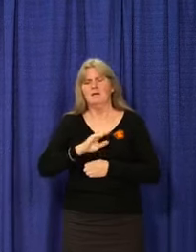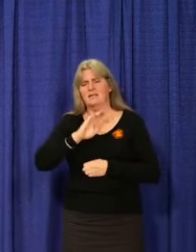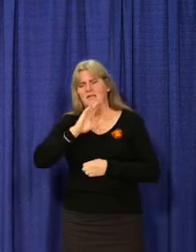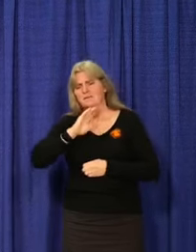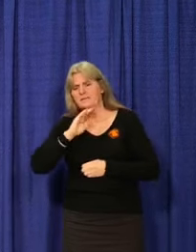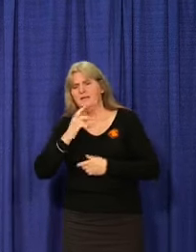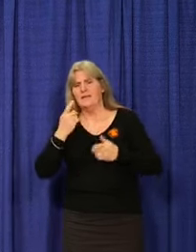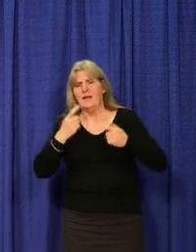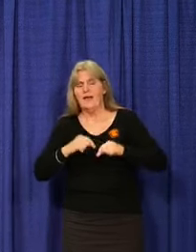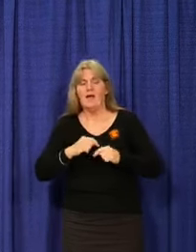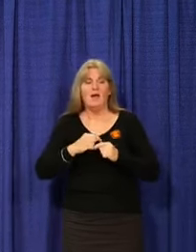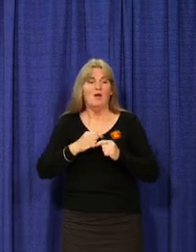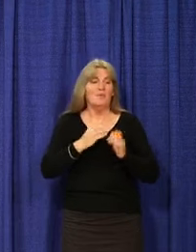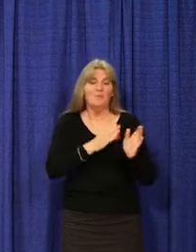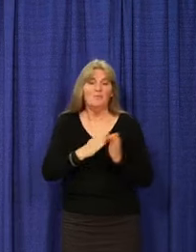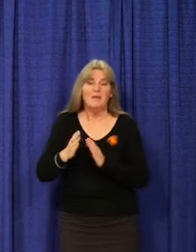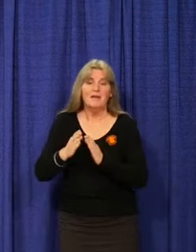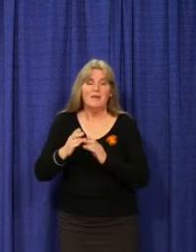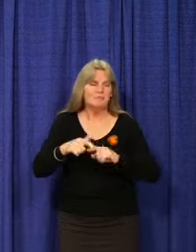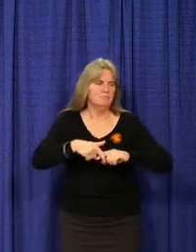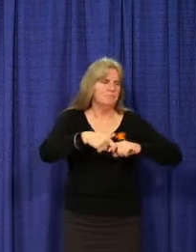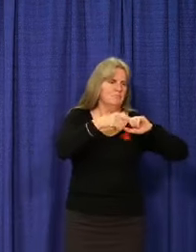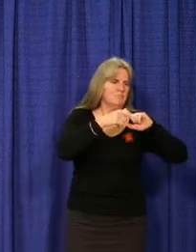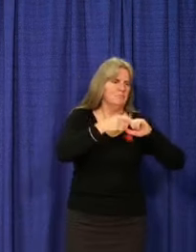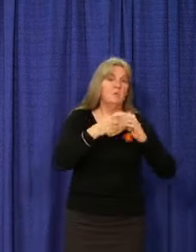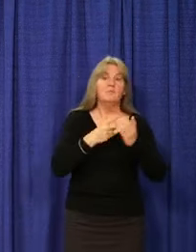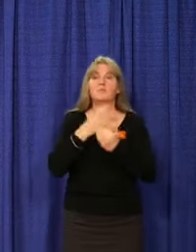and projects have to be put on hold.